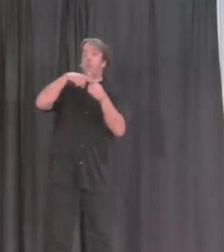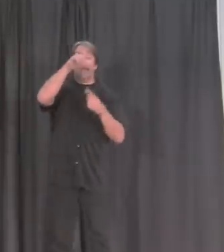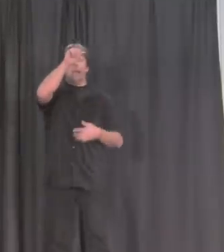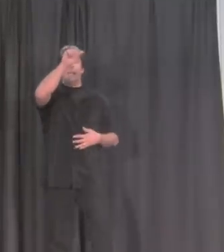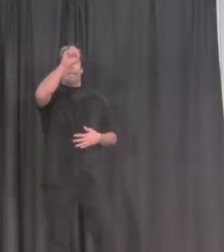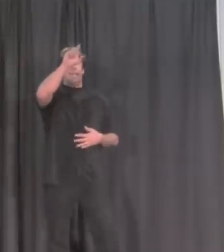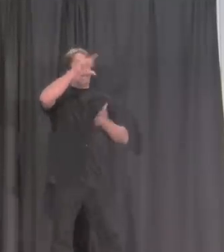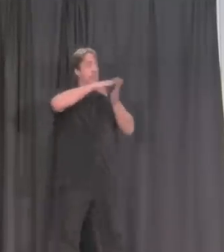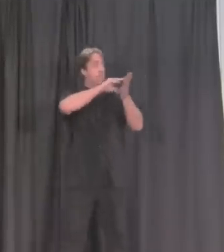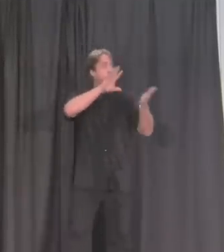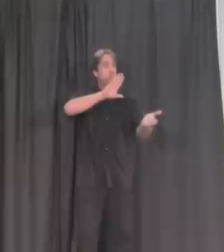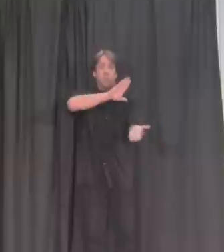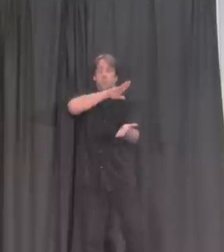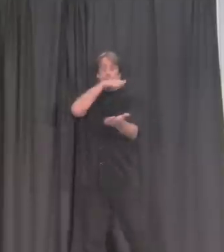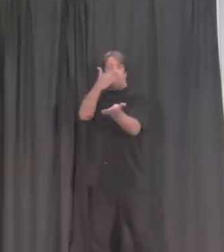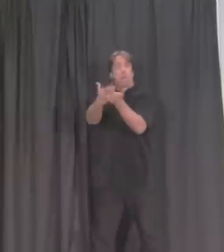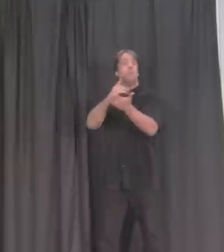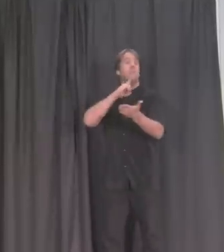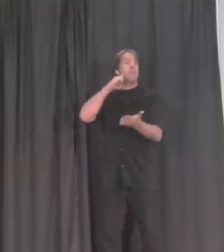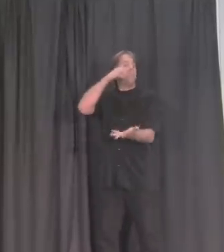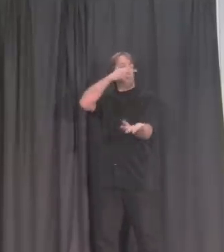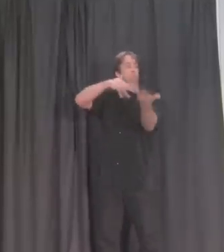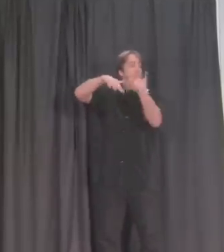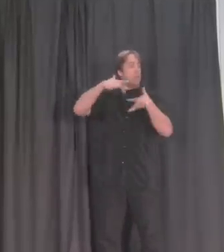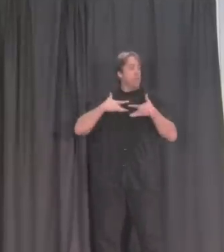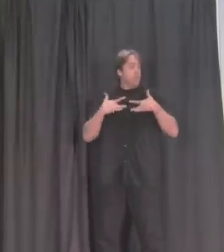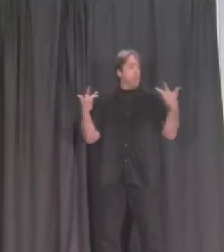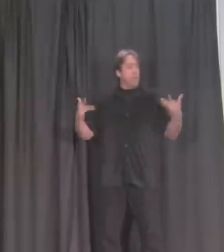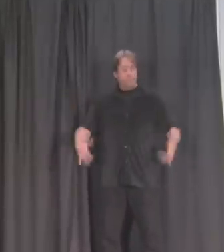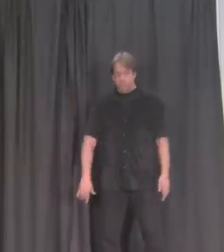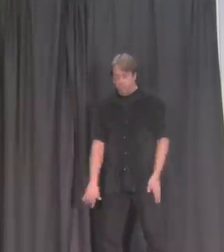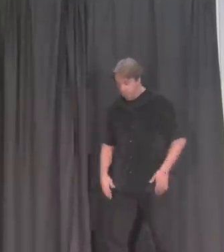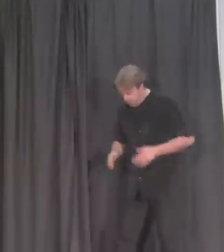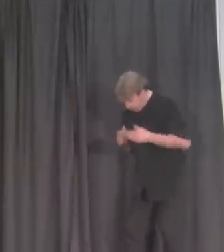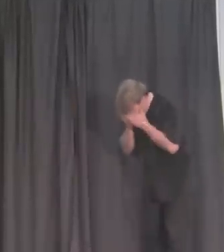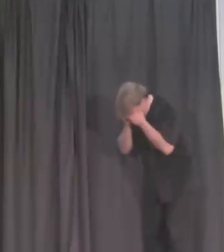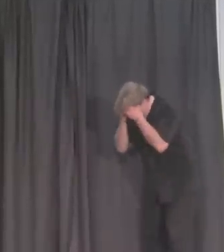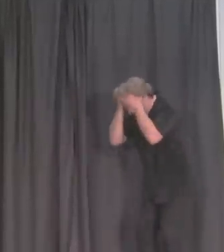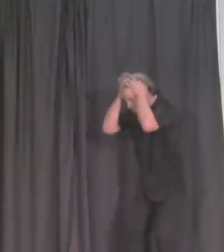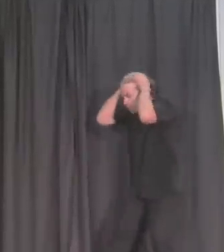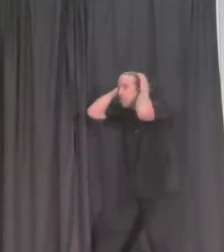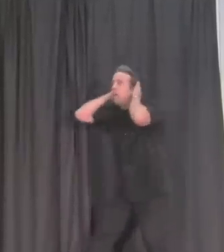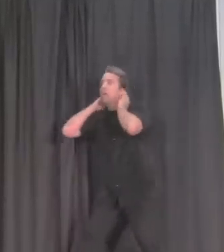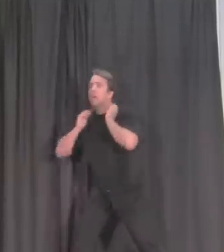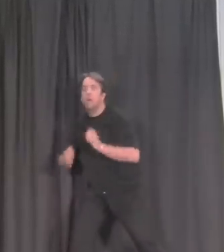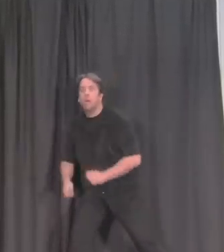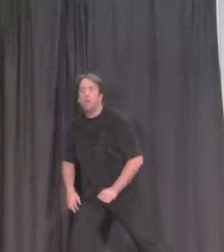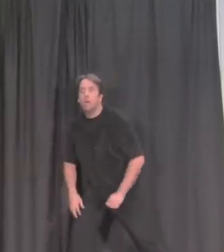So, I will show you what ASL students look like when they get to the deaf social events.